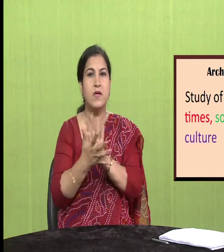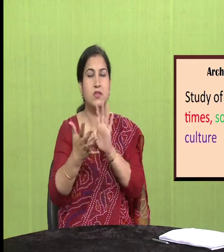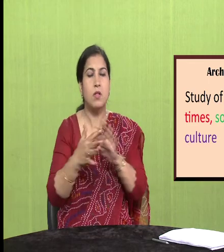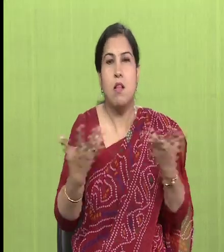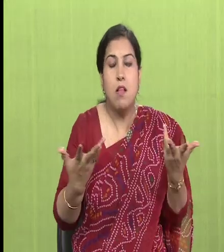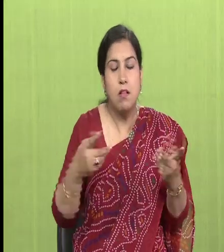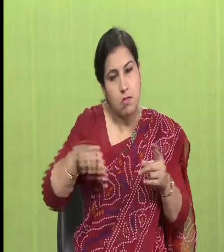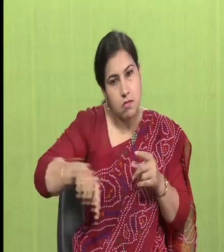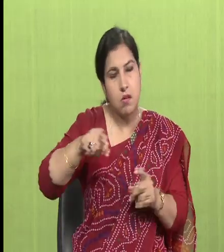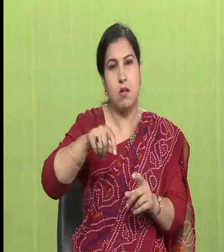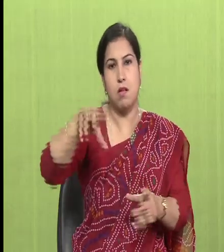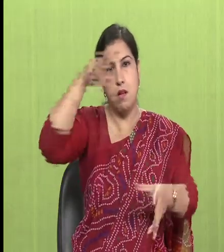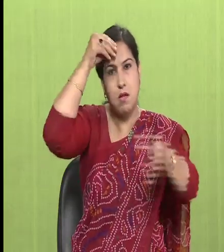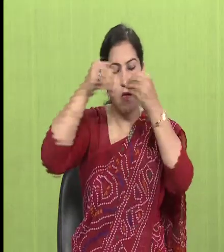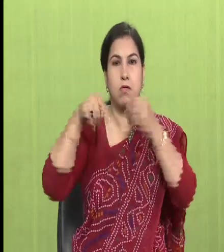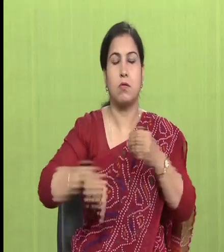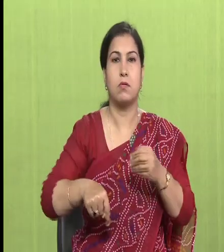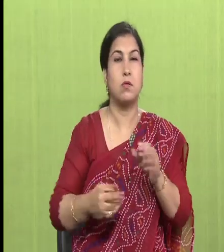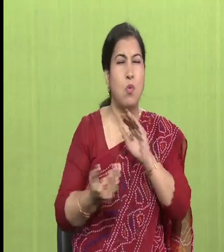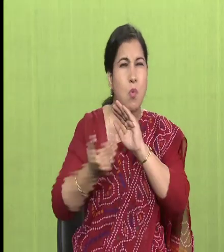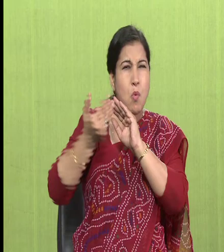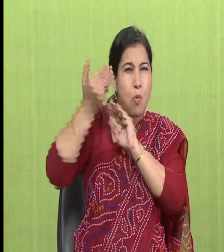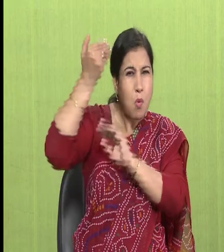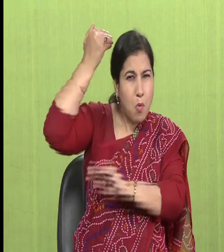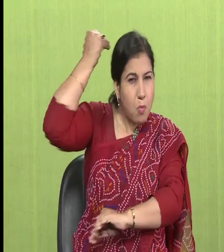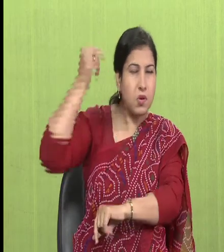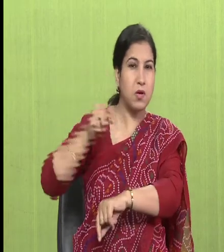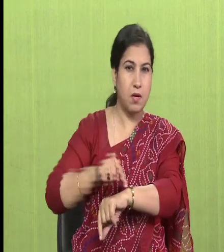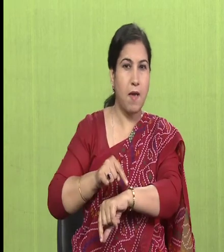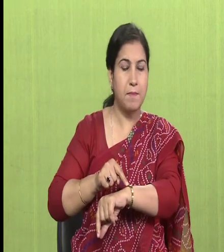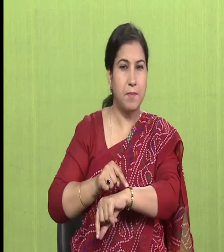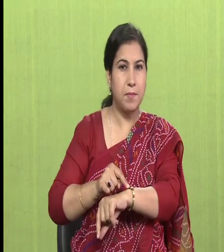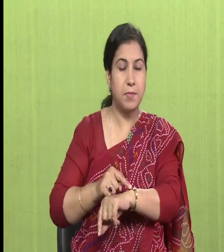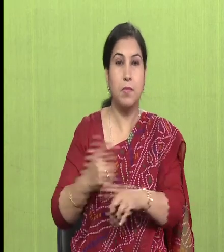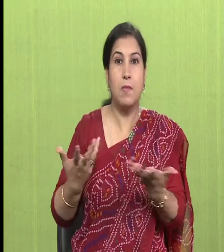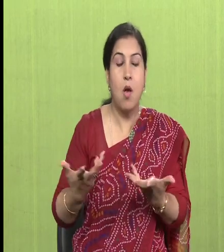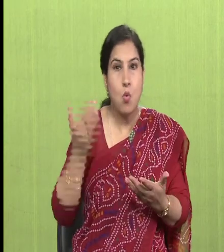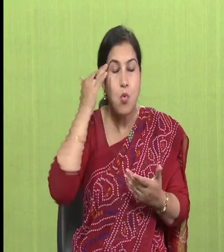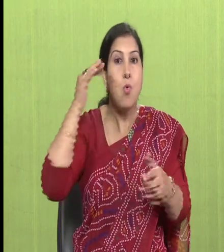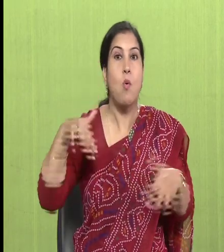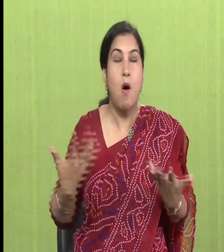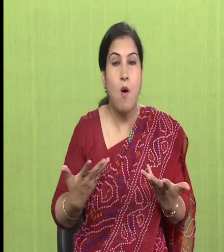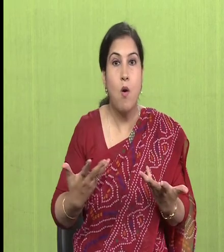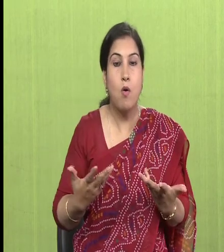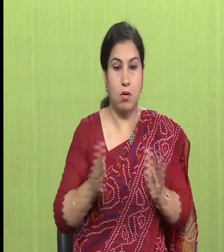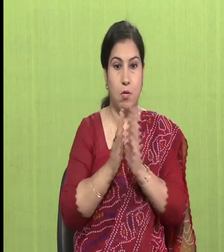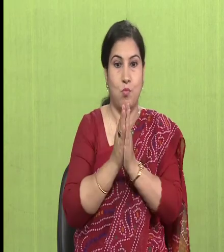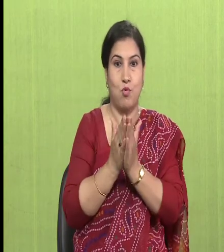We can find out about the old times by studying the remains like